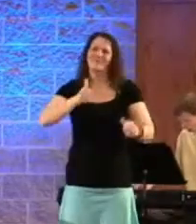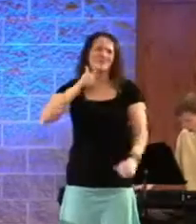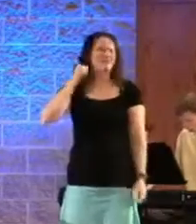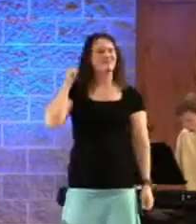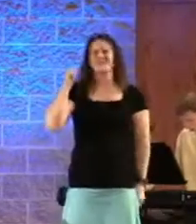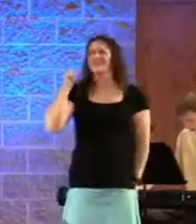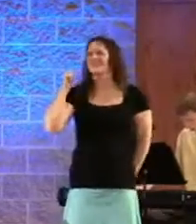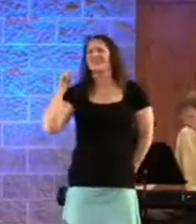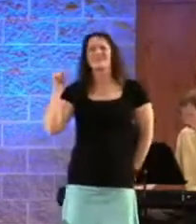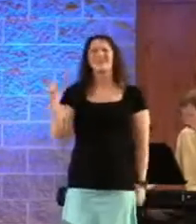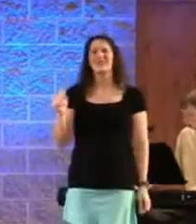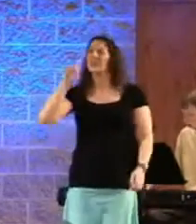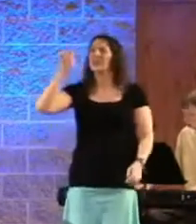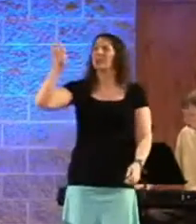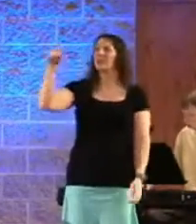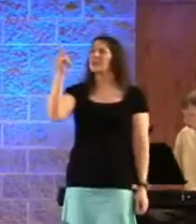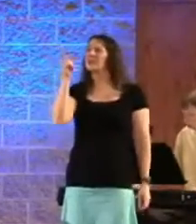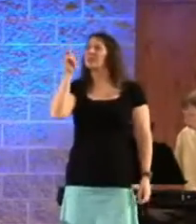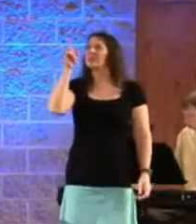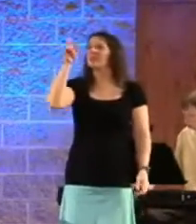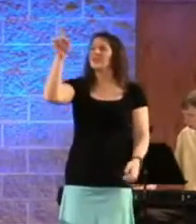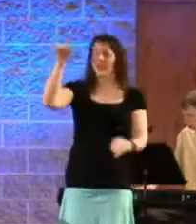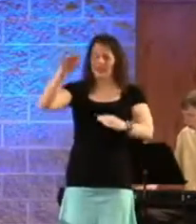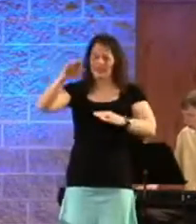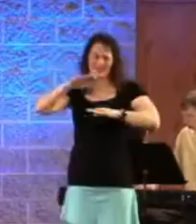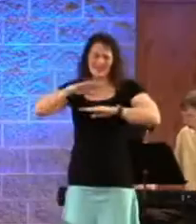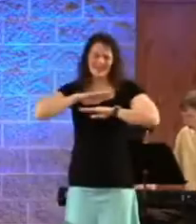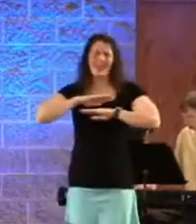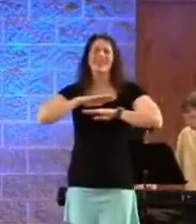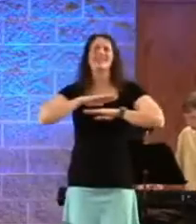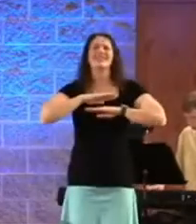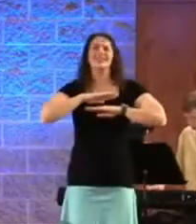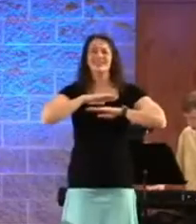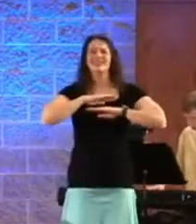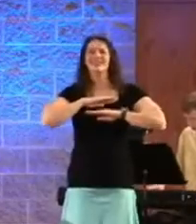dry. Only you can